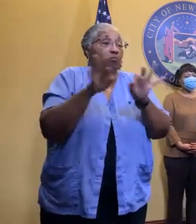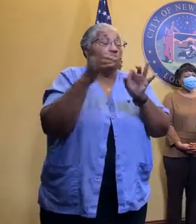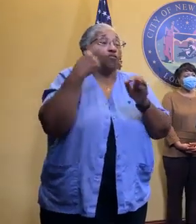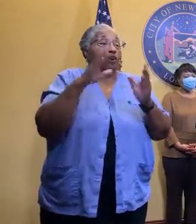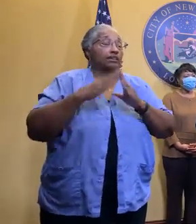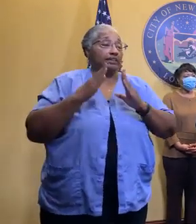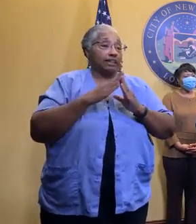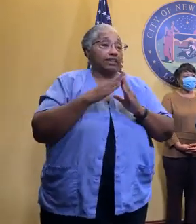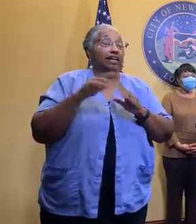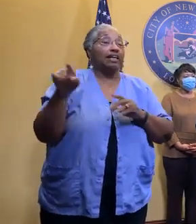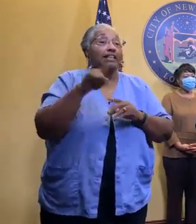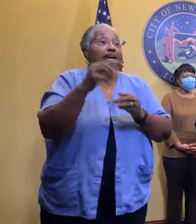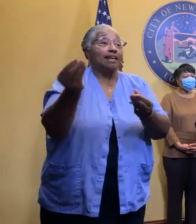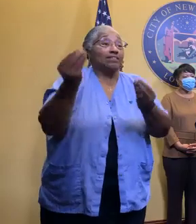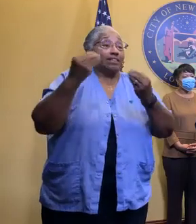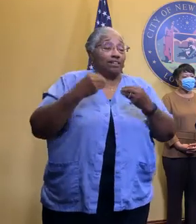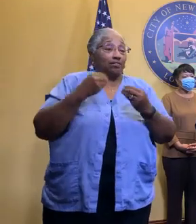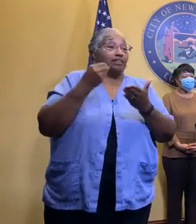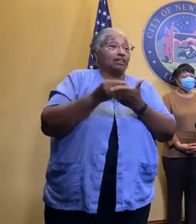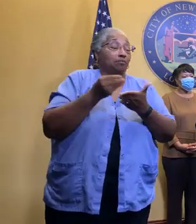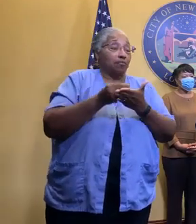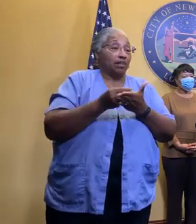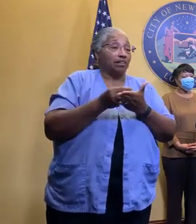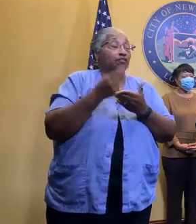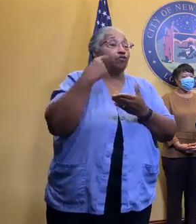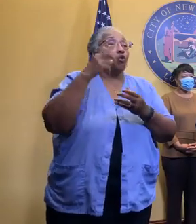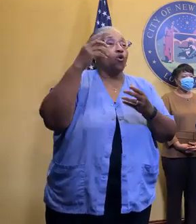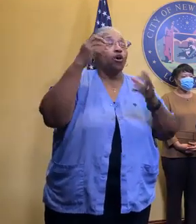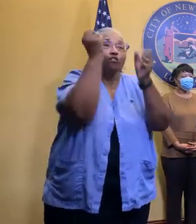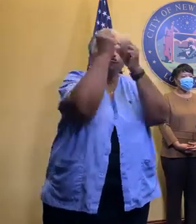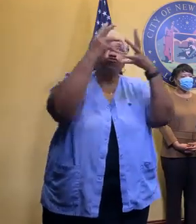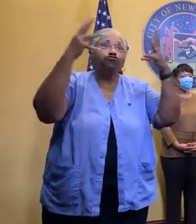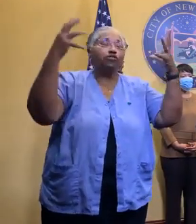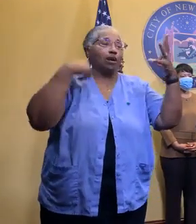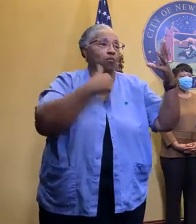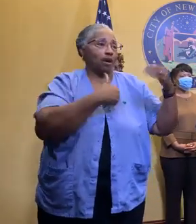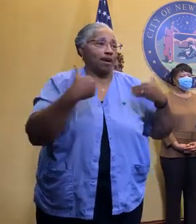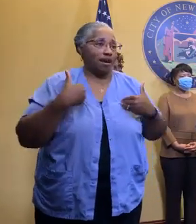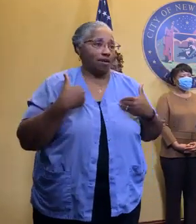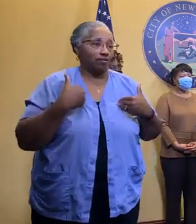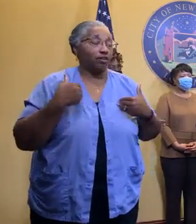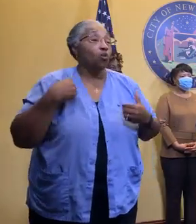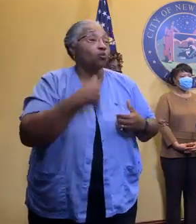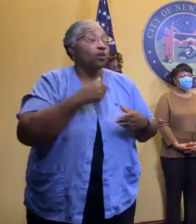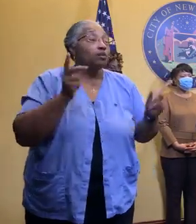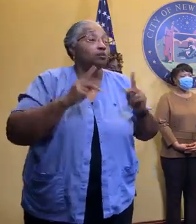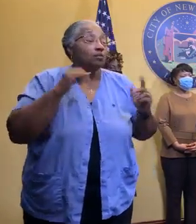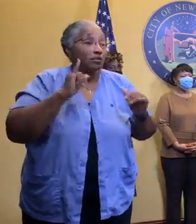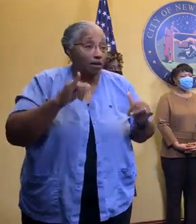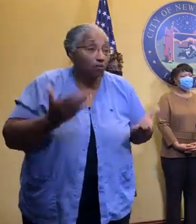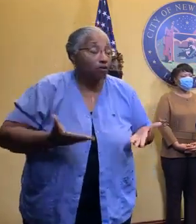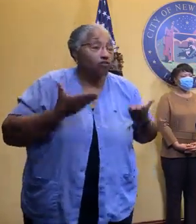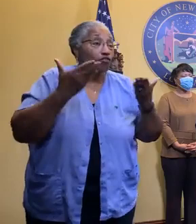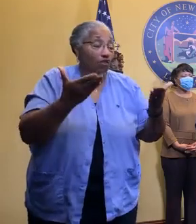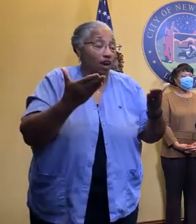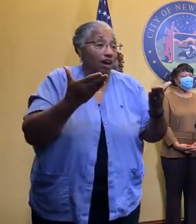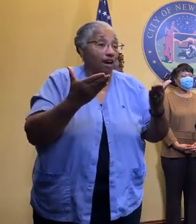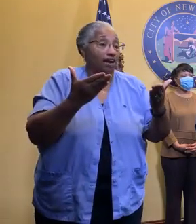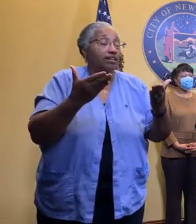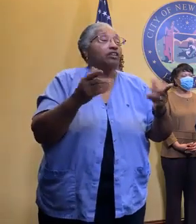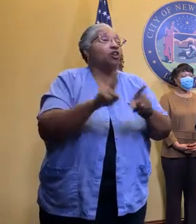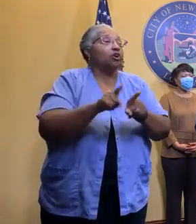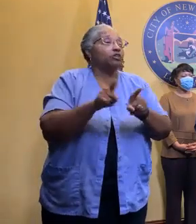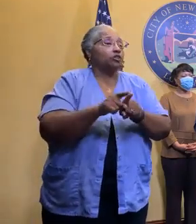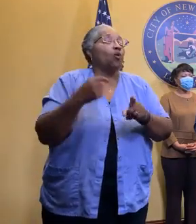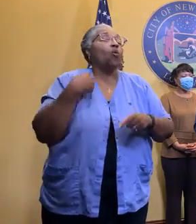resources to act out a dream that we all have, not just as providers, but as members of a community that want to see our community